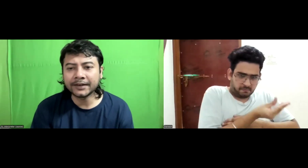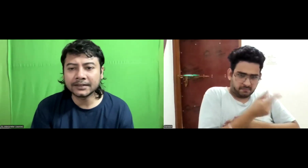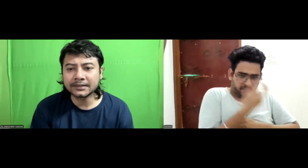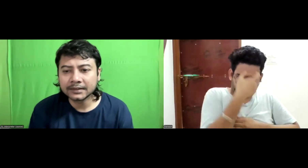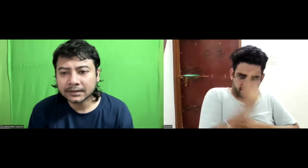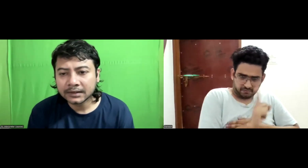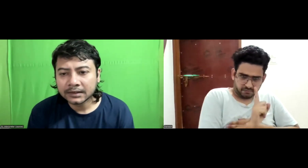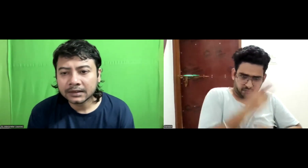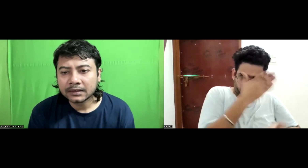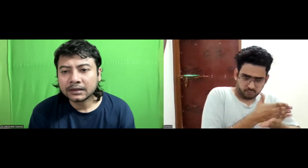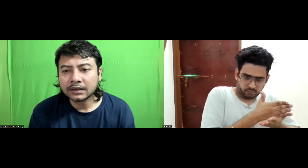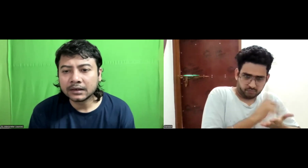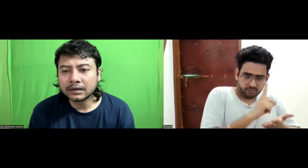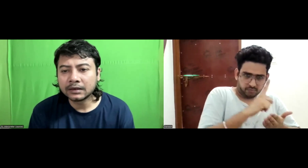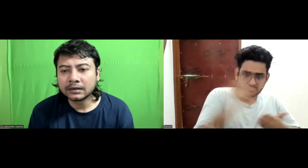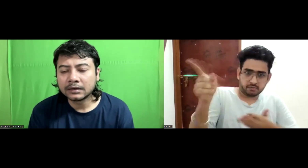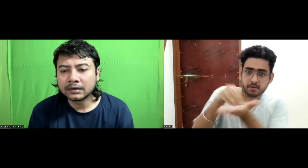think 5 days